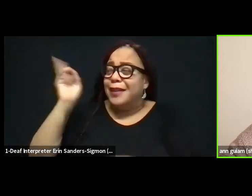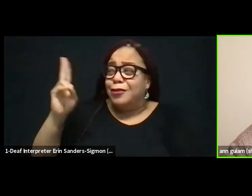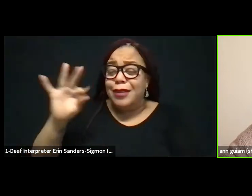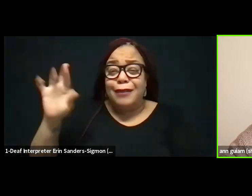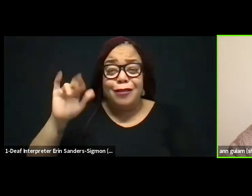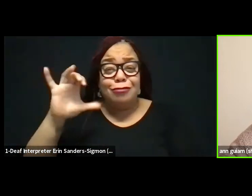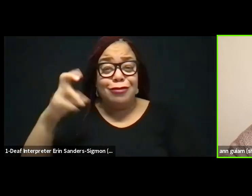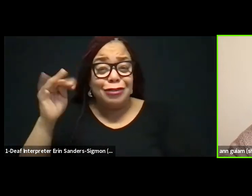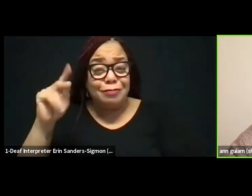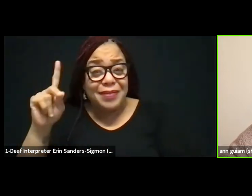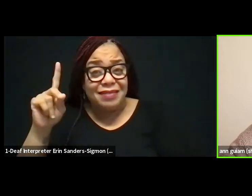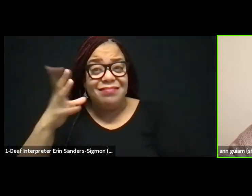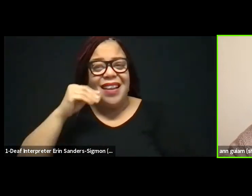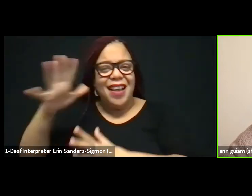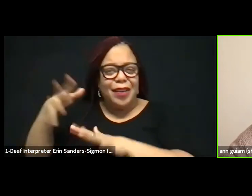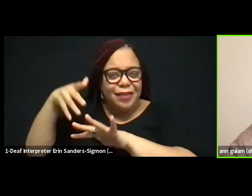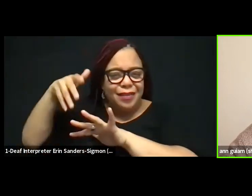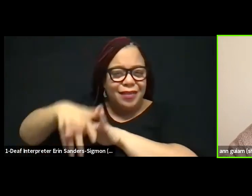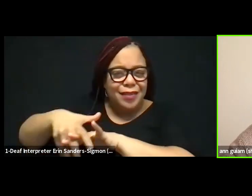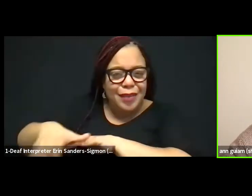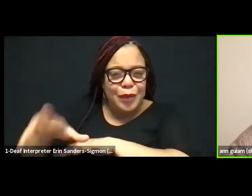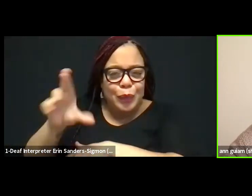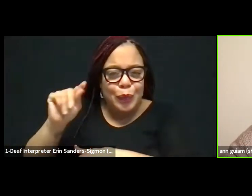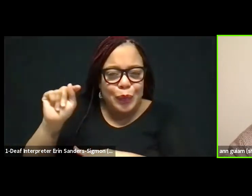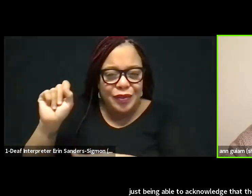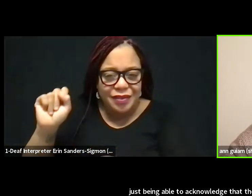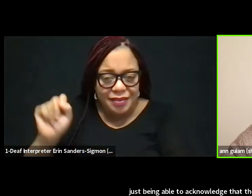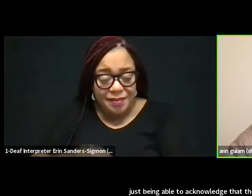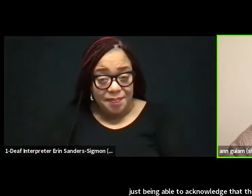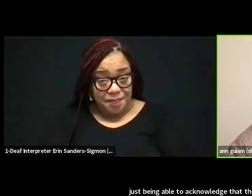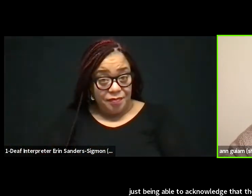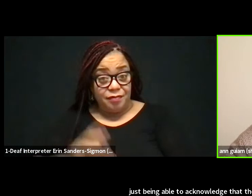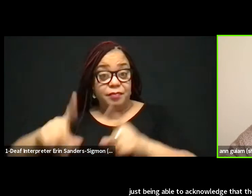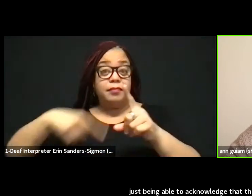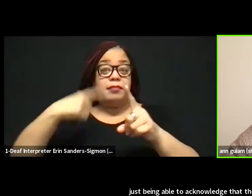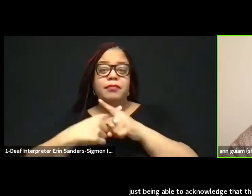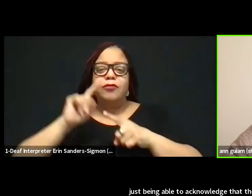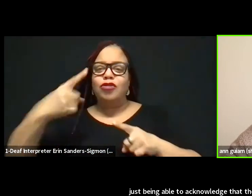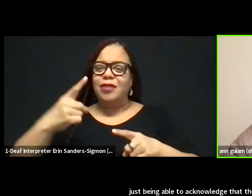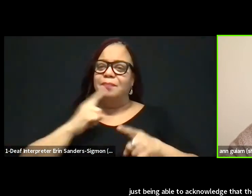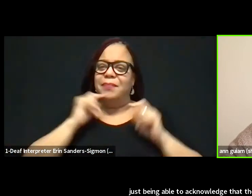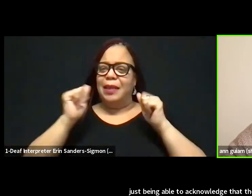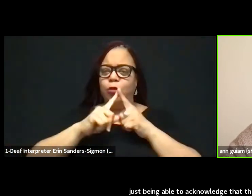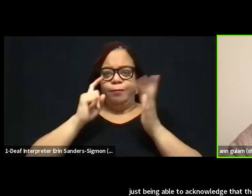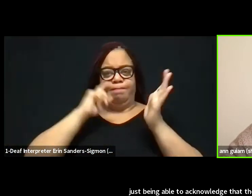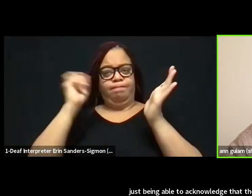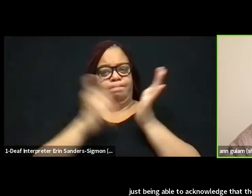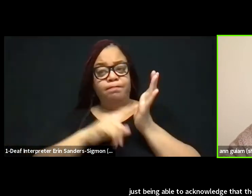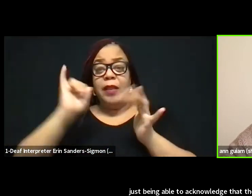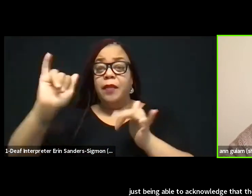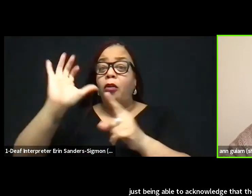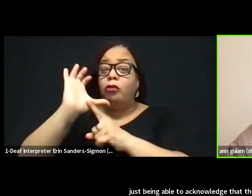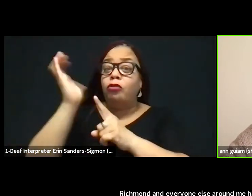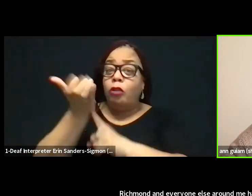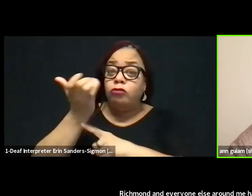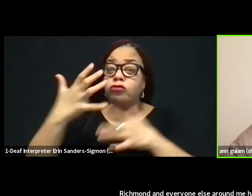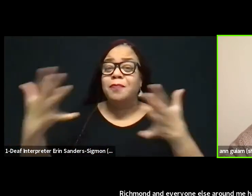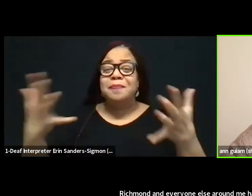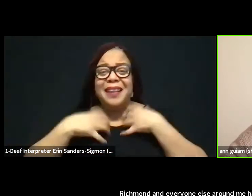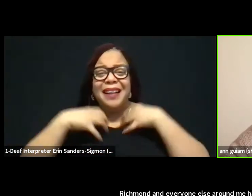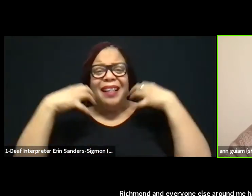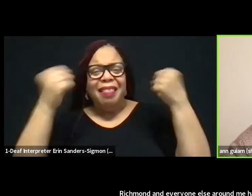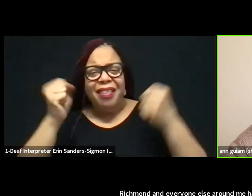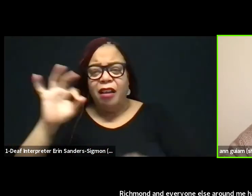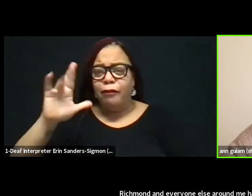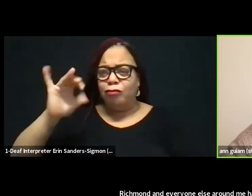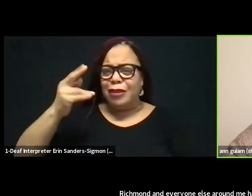and the healing of Richmond and everyone else around me has a lot of resilience in it. And as I mostly work